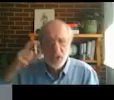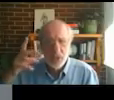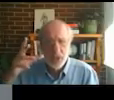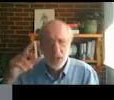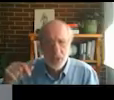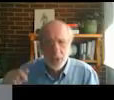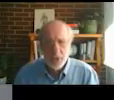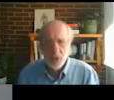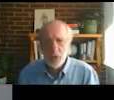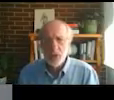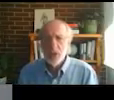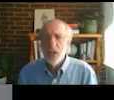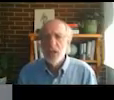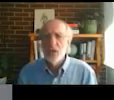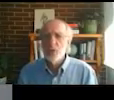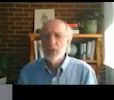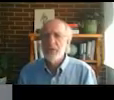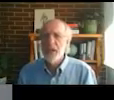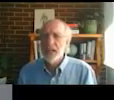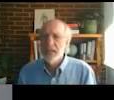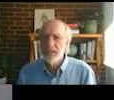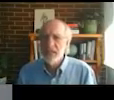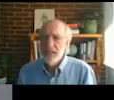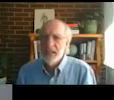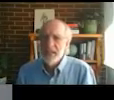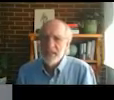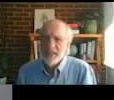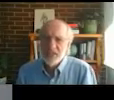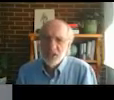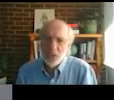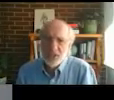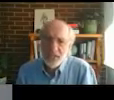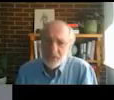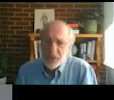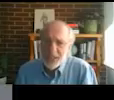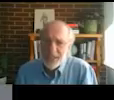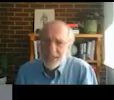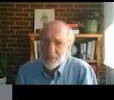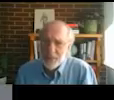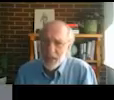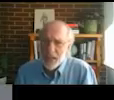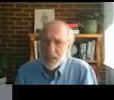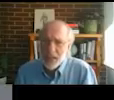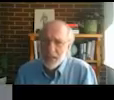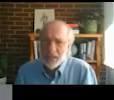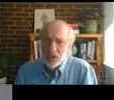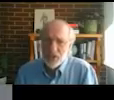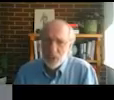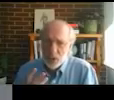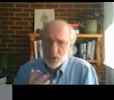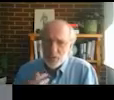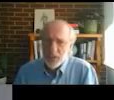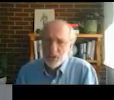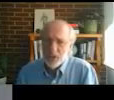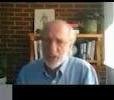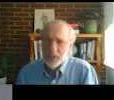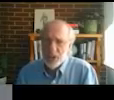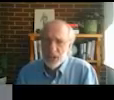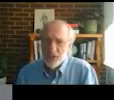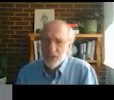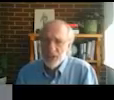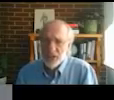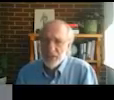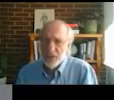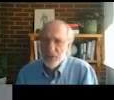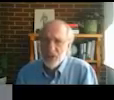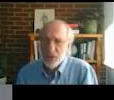a little bit more refined. This is no different than teaching vocal speech, where you have a